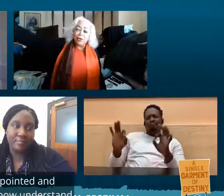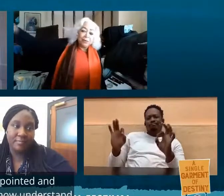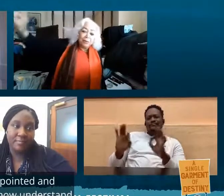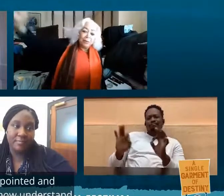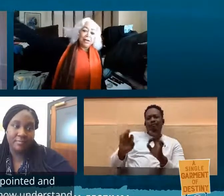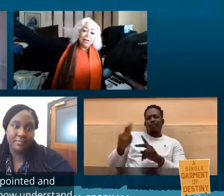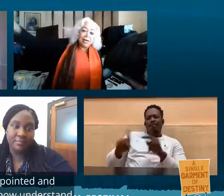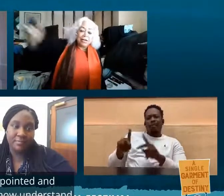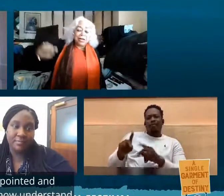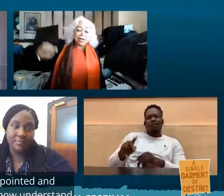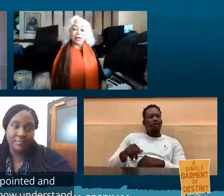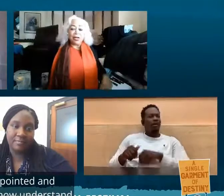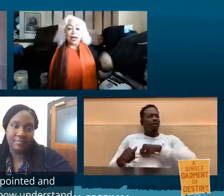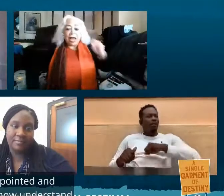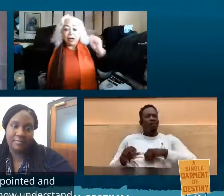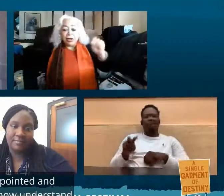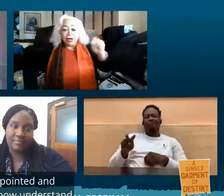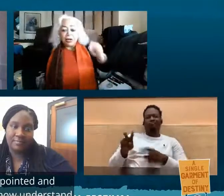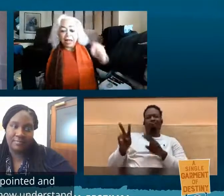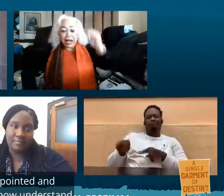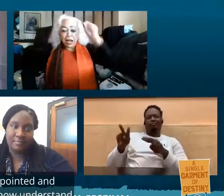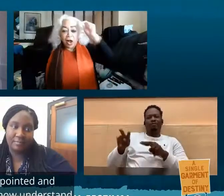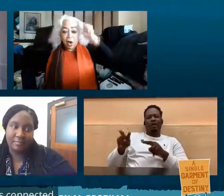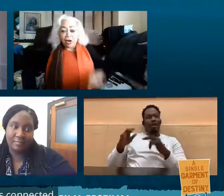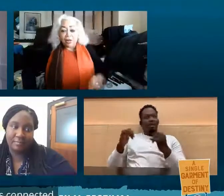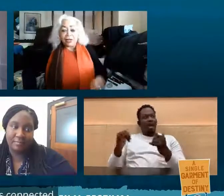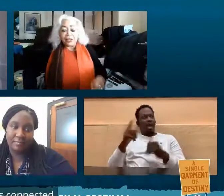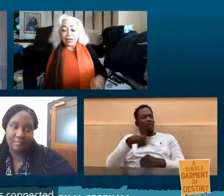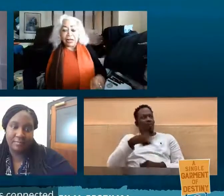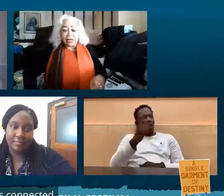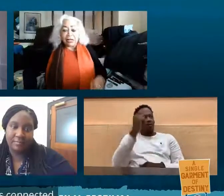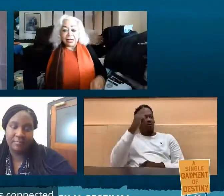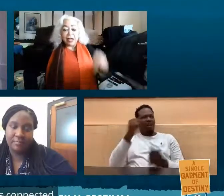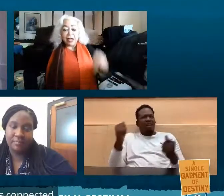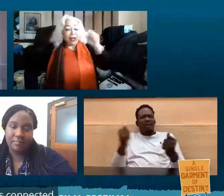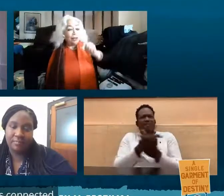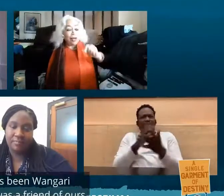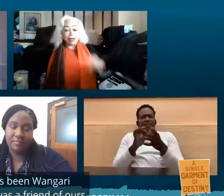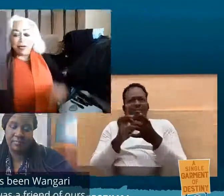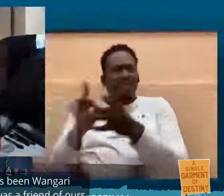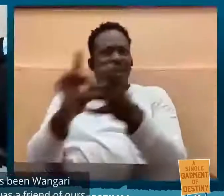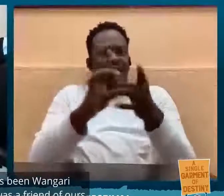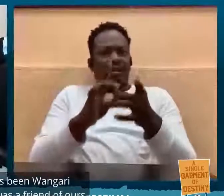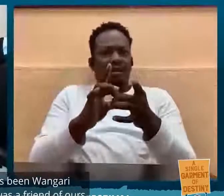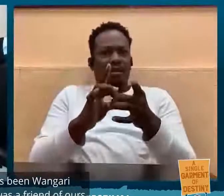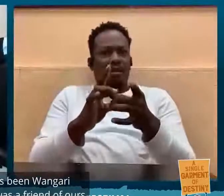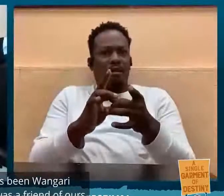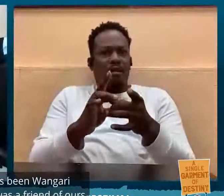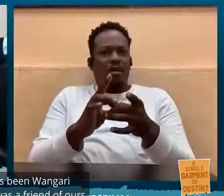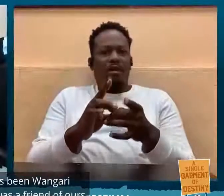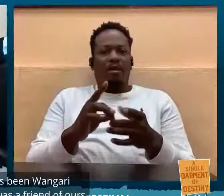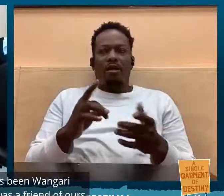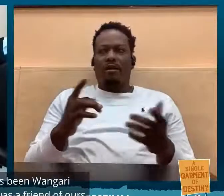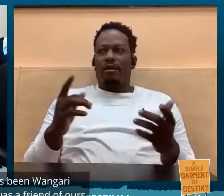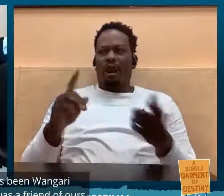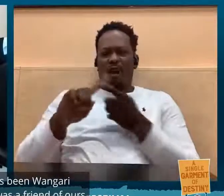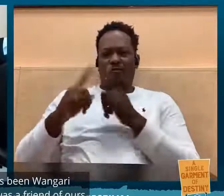at whom people pointed and snickered, now understand all of this is connected. Whether it's been Wangari